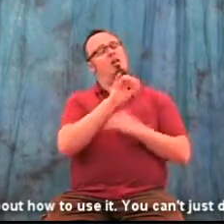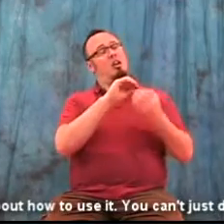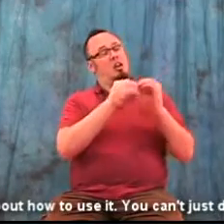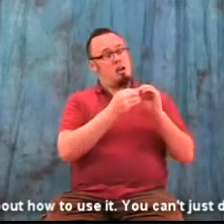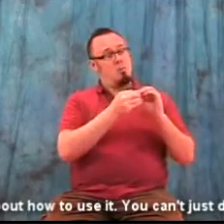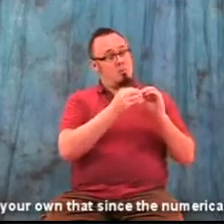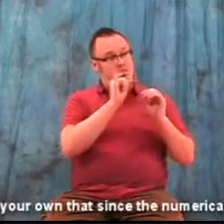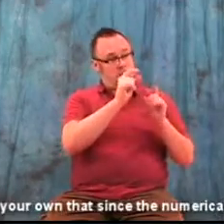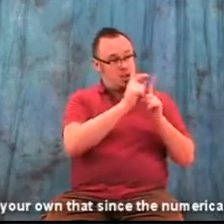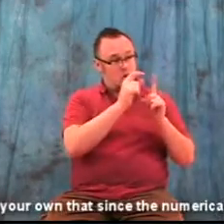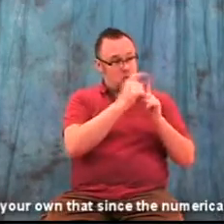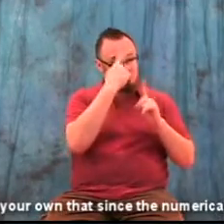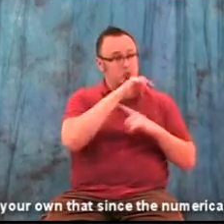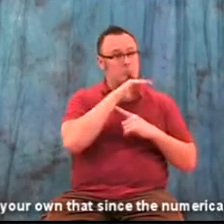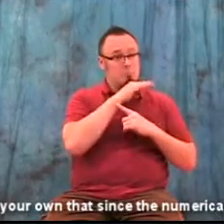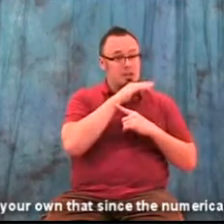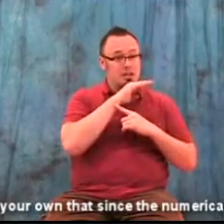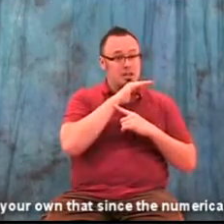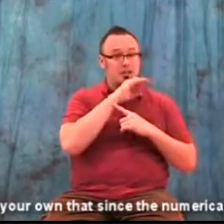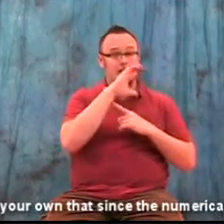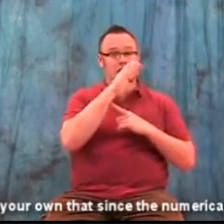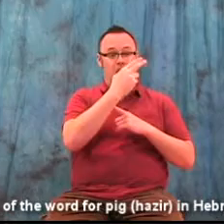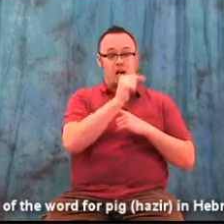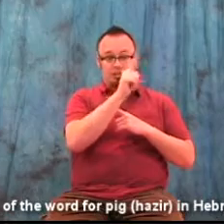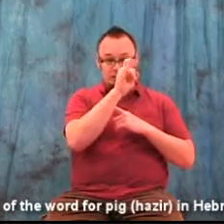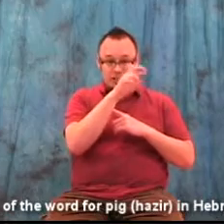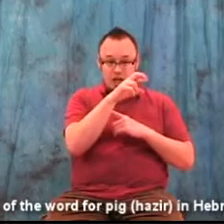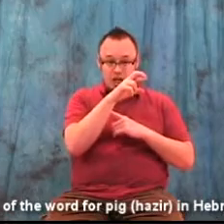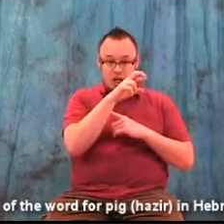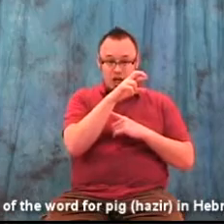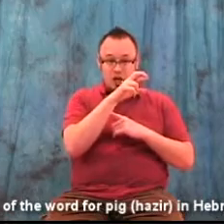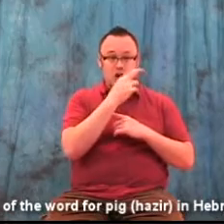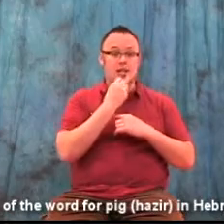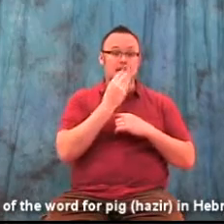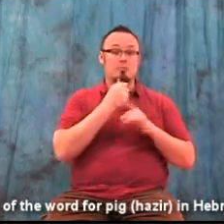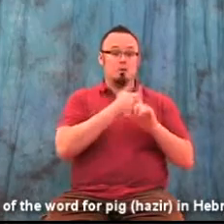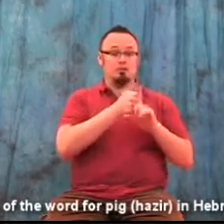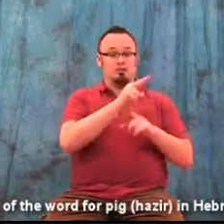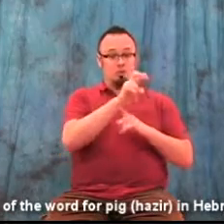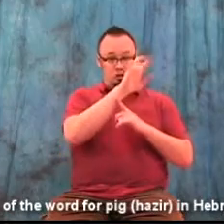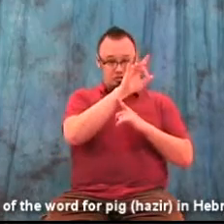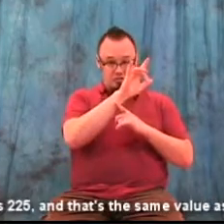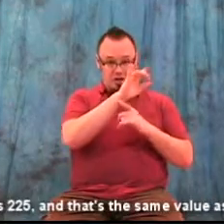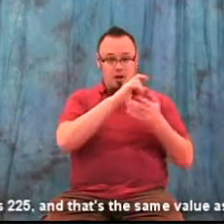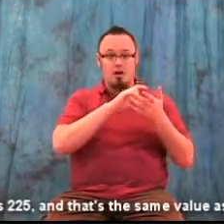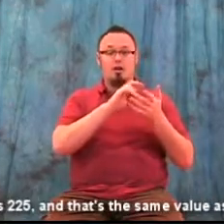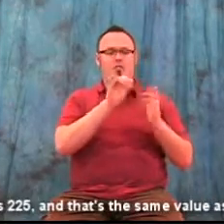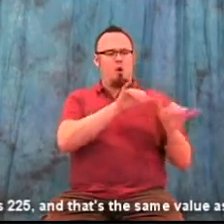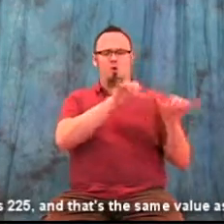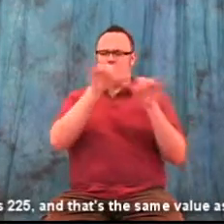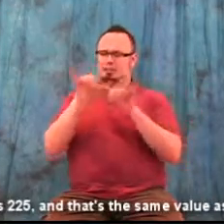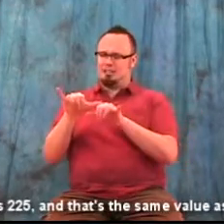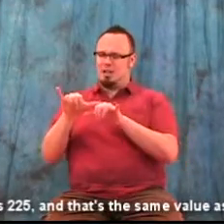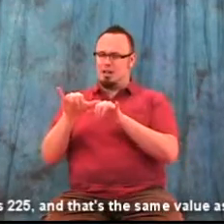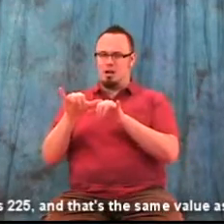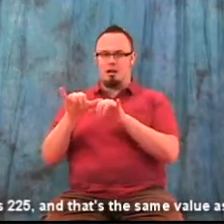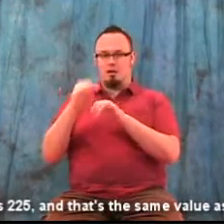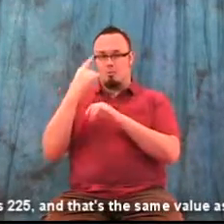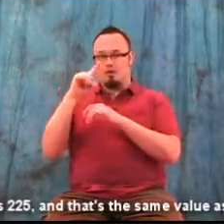the numerical value of the word for pig, Hazir, in Hebrew is 225, and that's the same value as the word